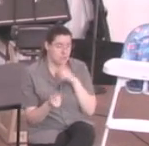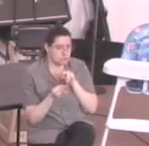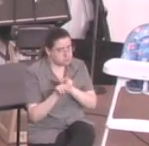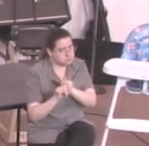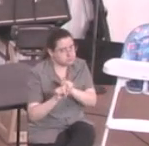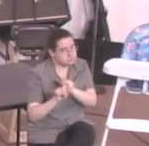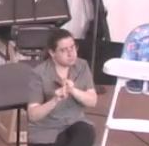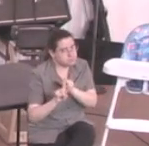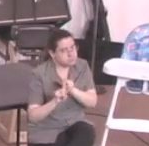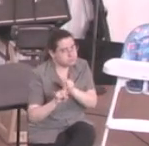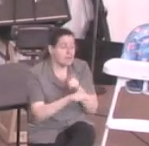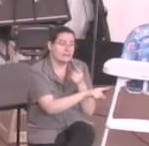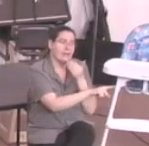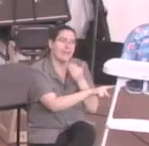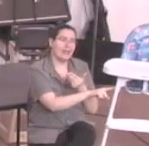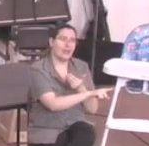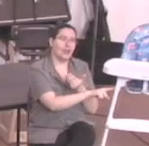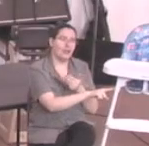Thank you.